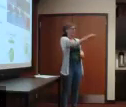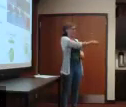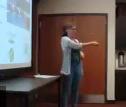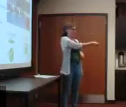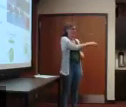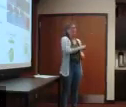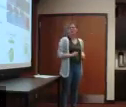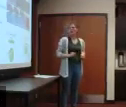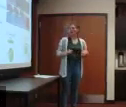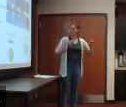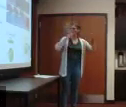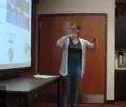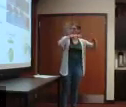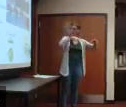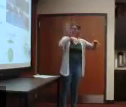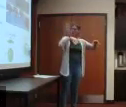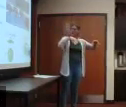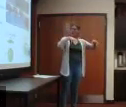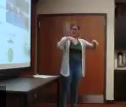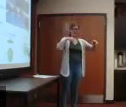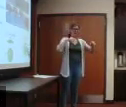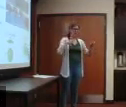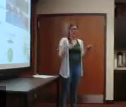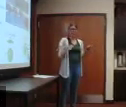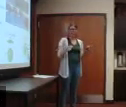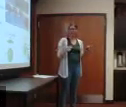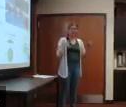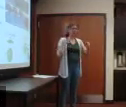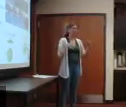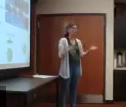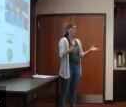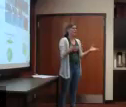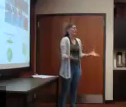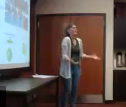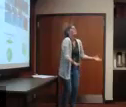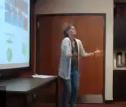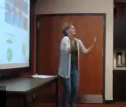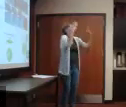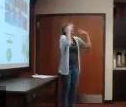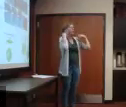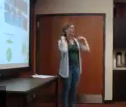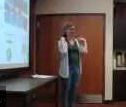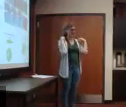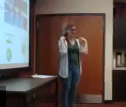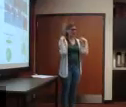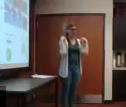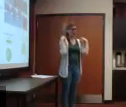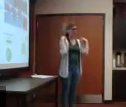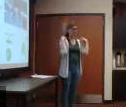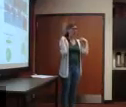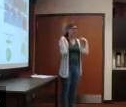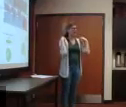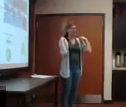means she gives her. That's one option for using spatial modulation. I could also say, okay, I'm putting on the role of Lisa